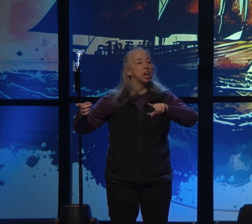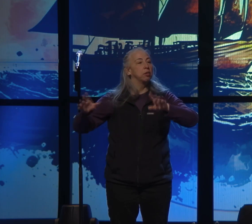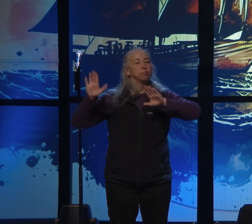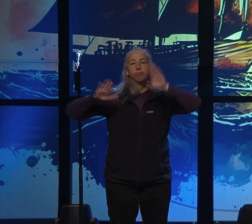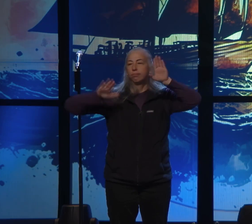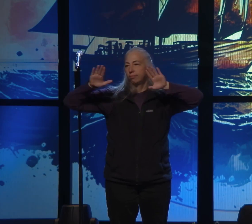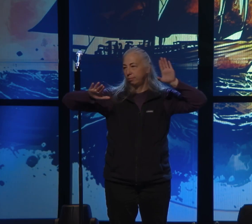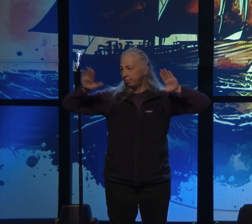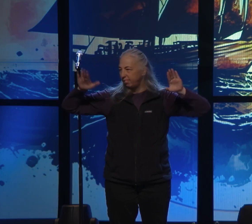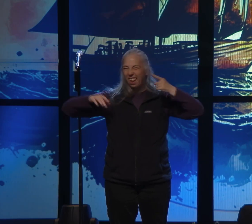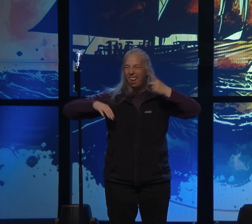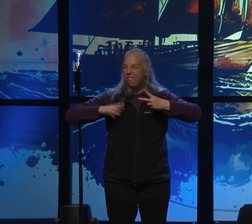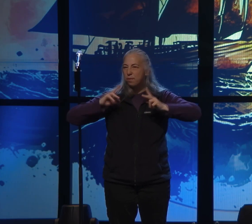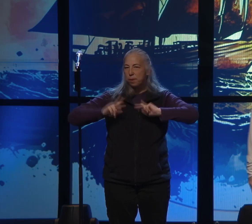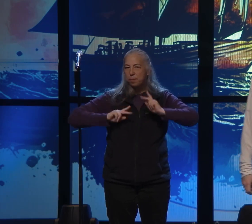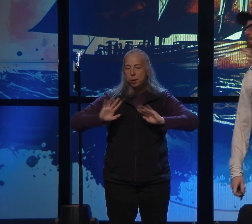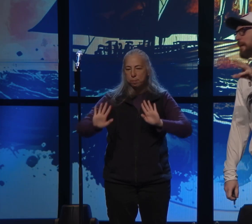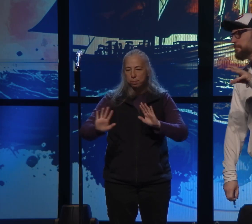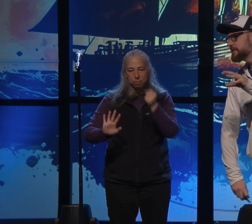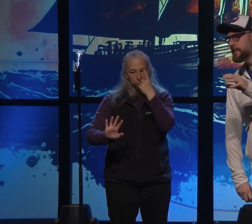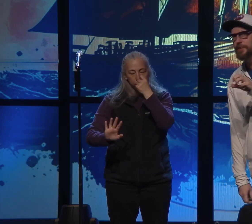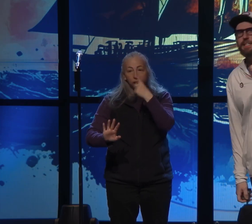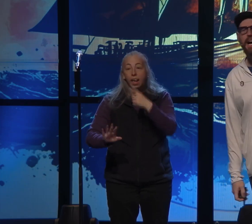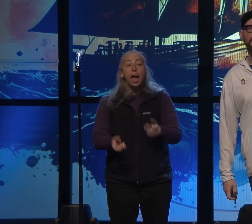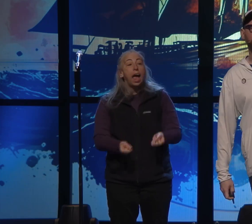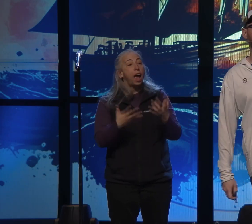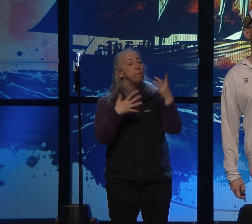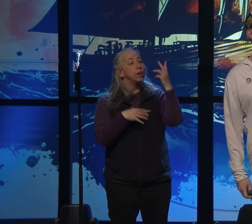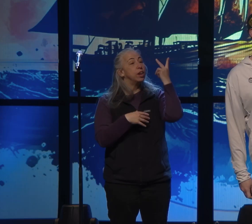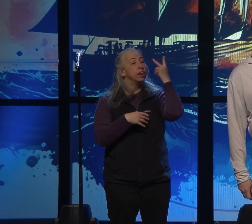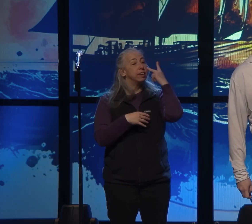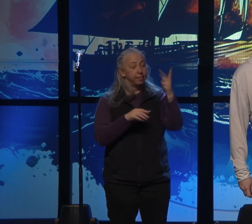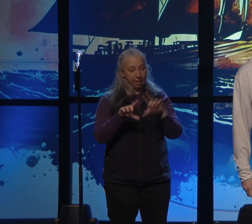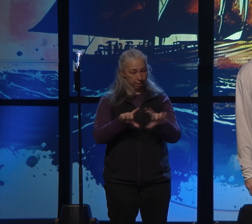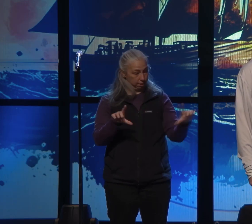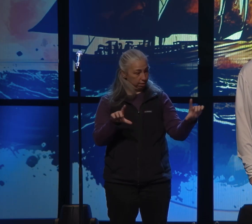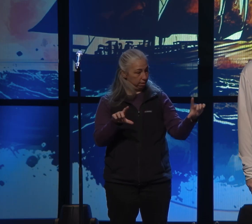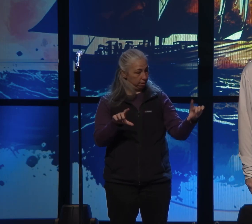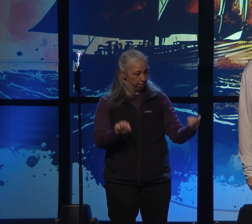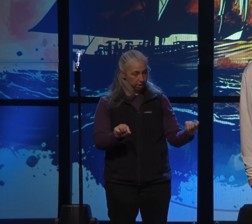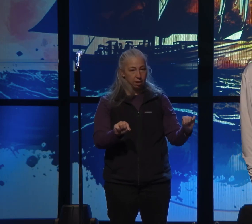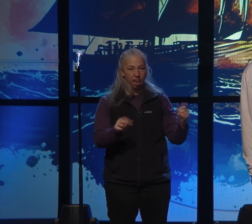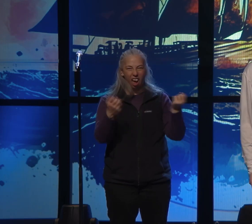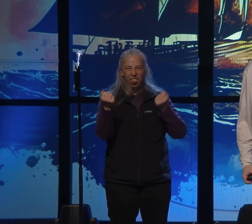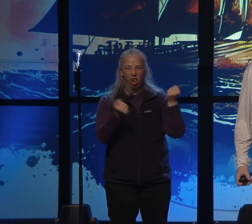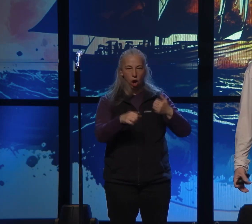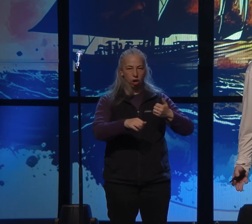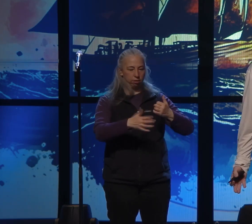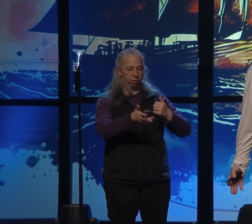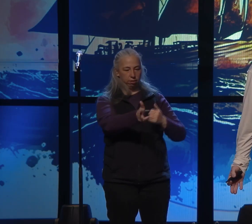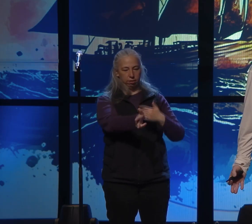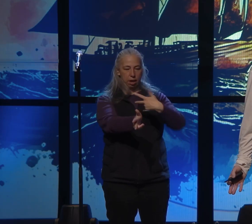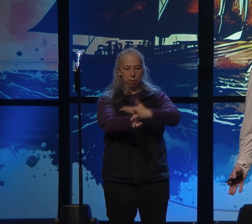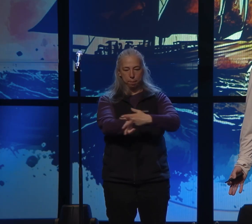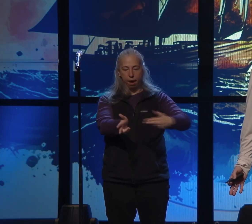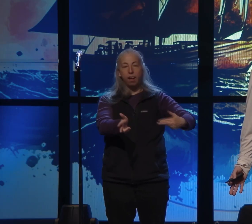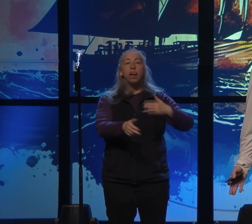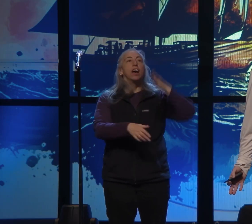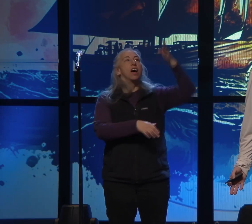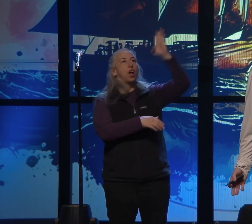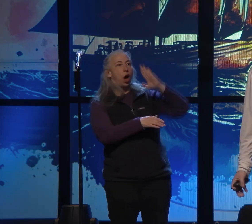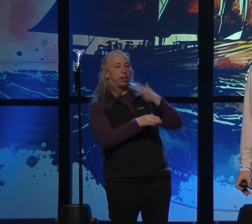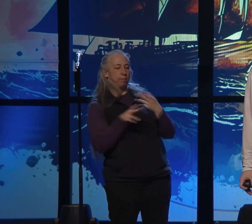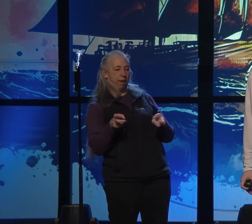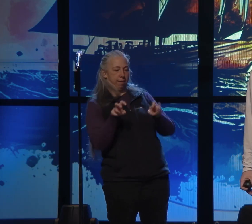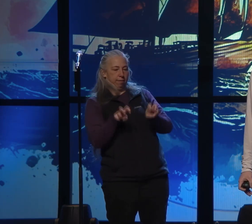wonderful. Now, how many of y'all ever seen the bumper sticker, God is my co-pilot? How many of y'all ever had one of those on your car? Be